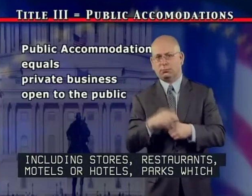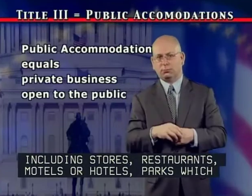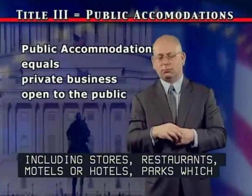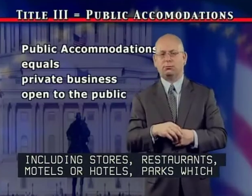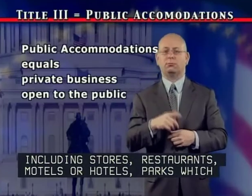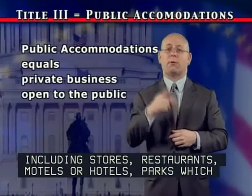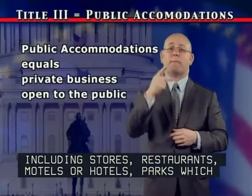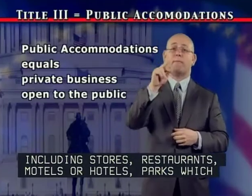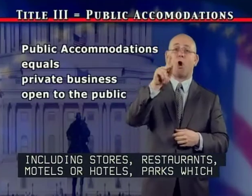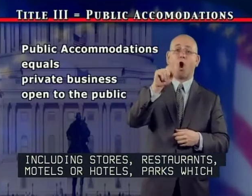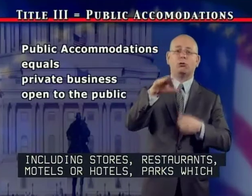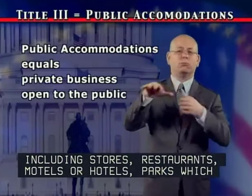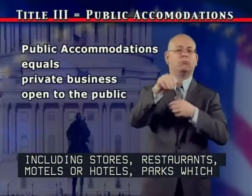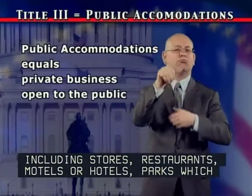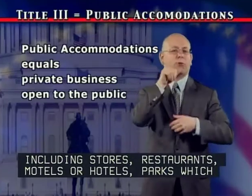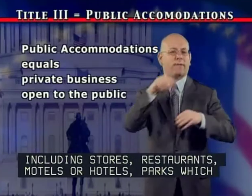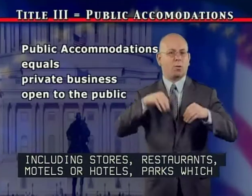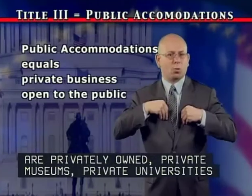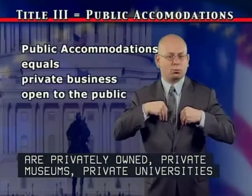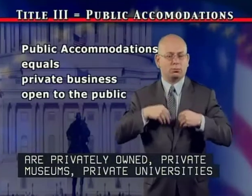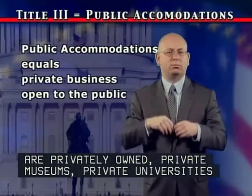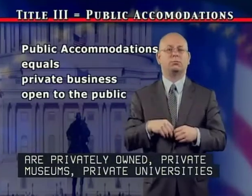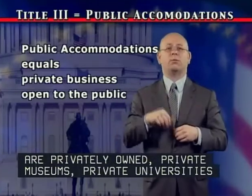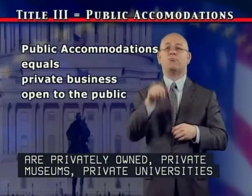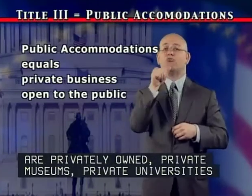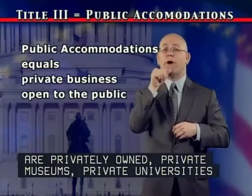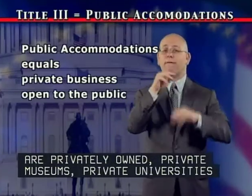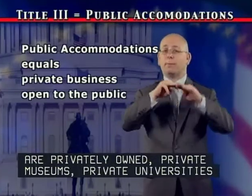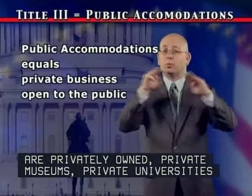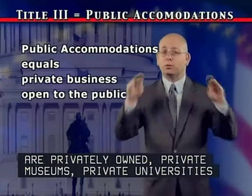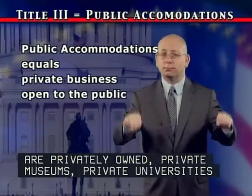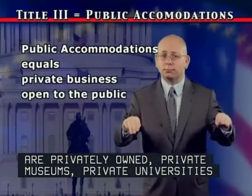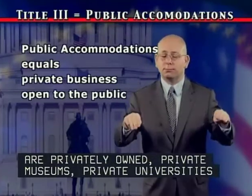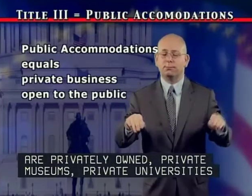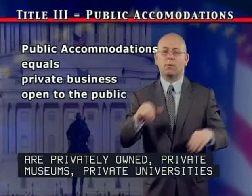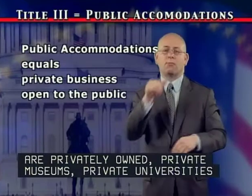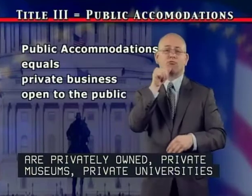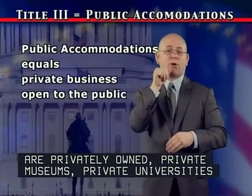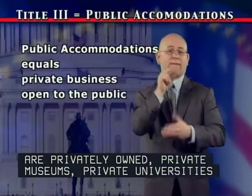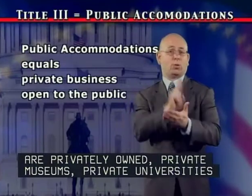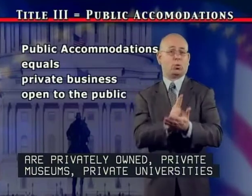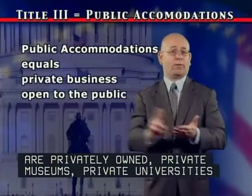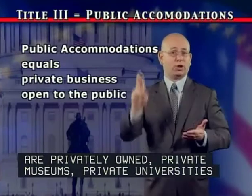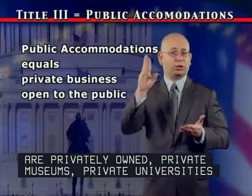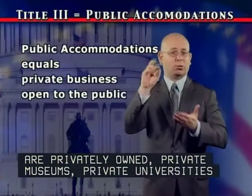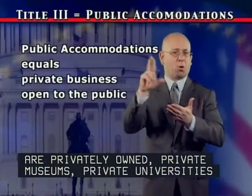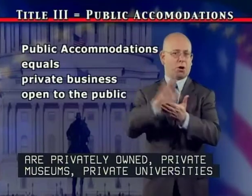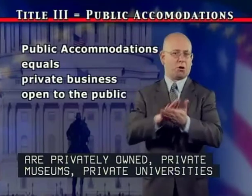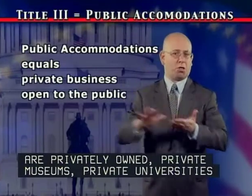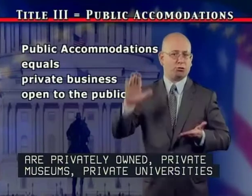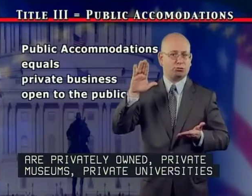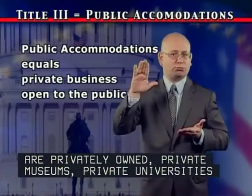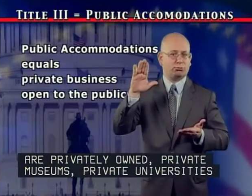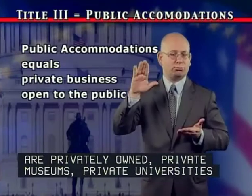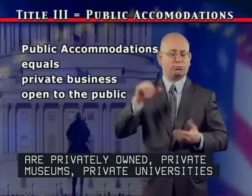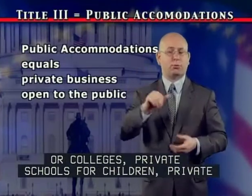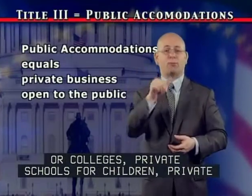or hotels, parks which are privately owned, private museums, private universities